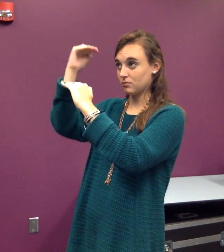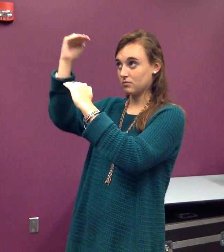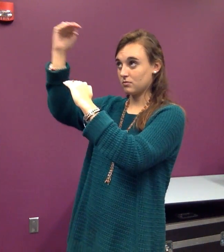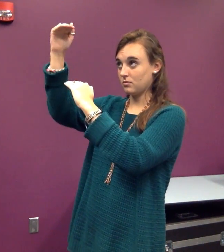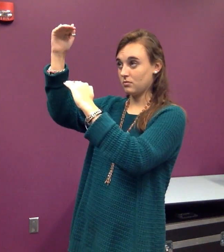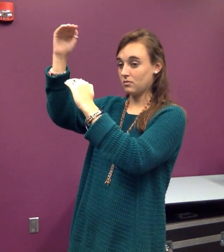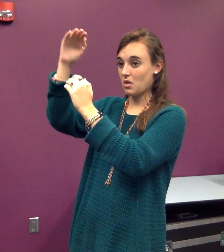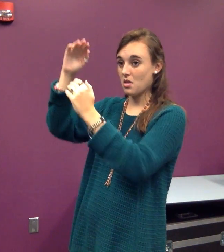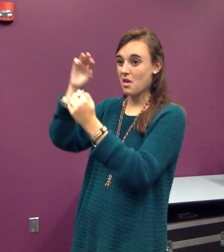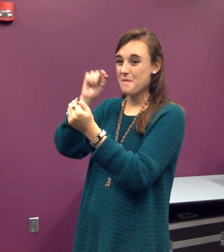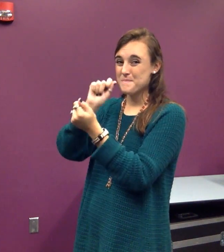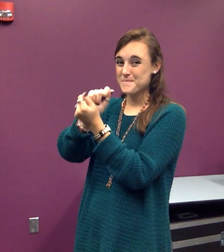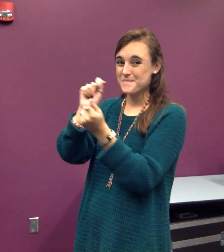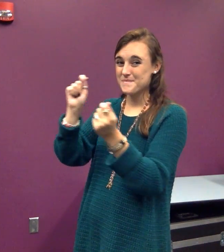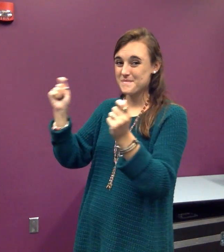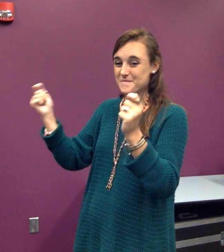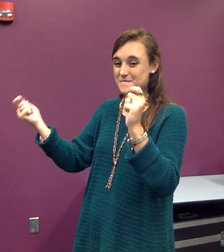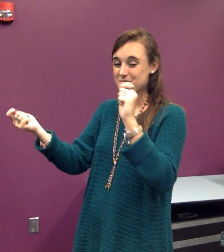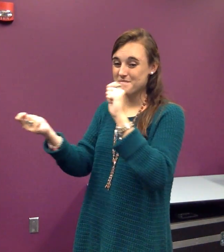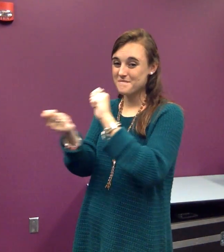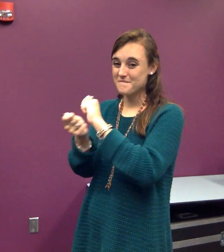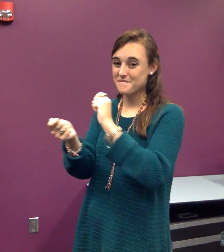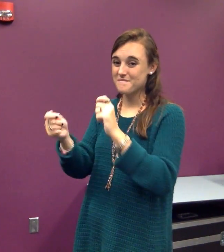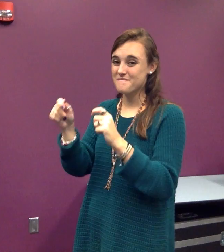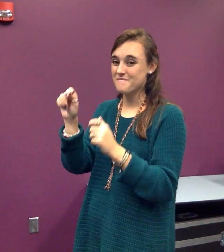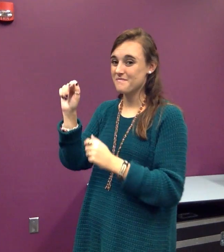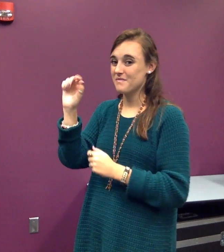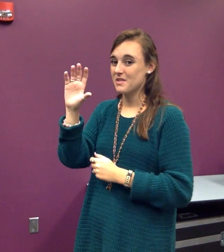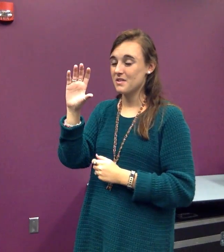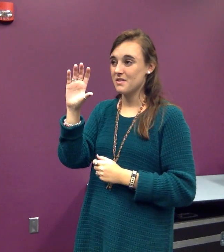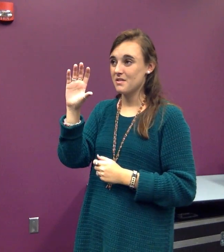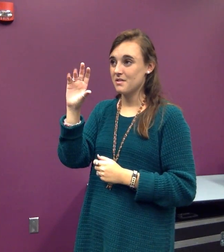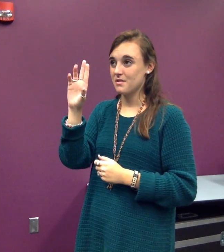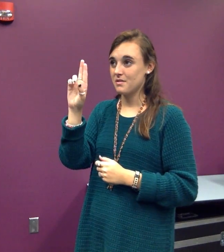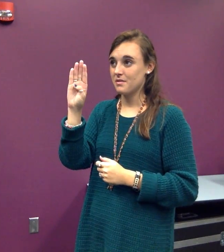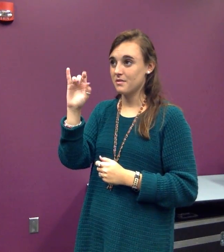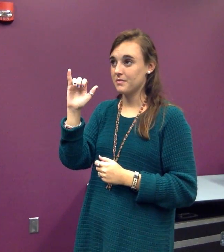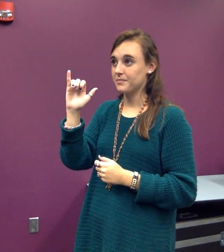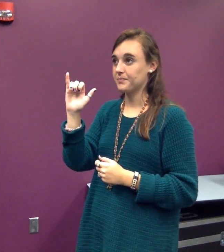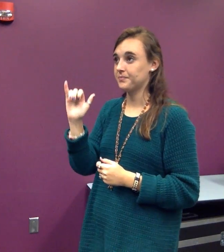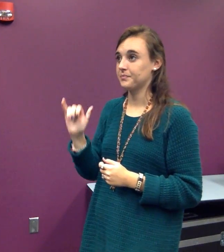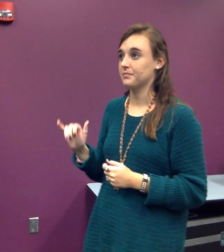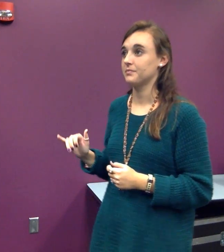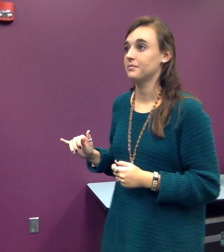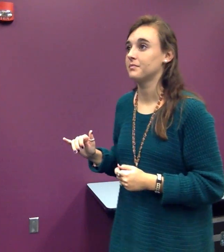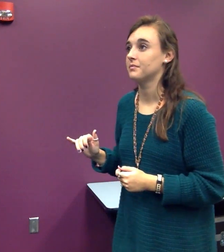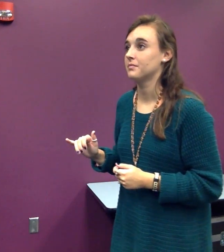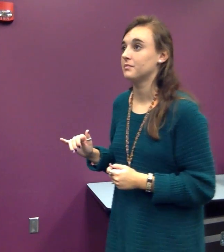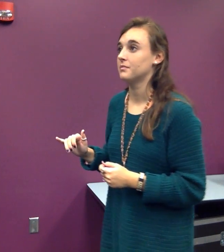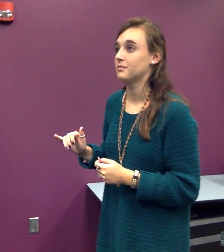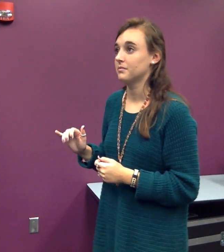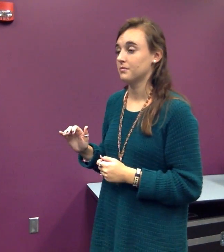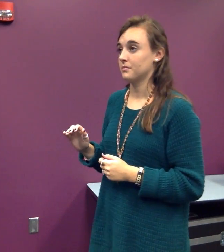cube. I want you to take your triangle, lay it down on the left side of your paper,